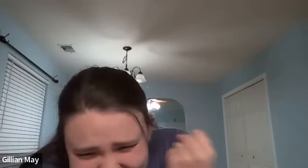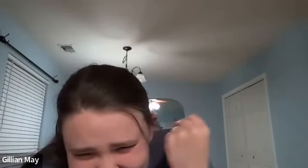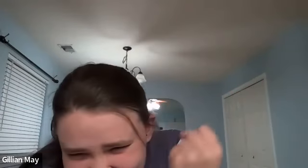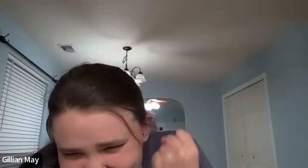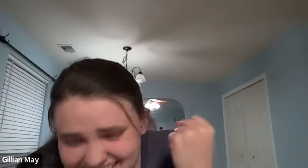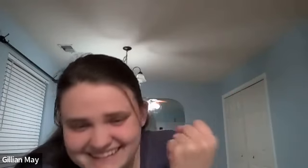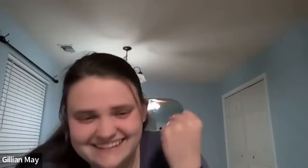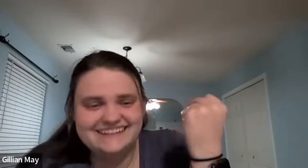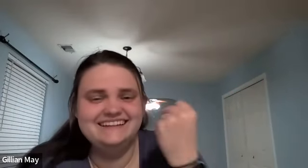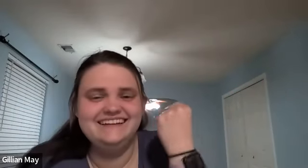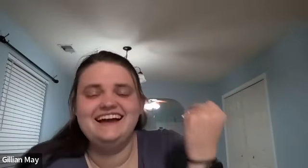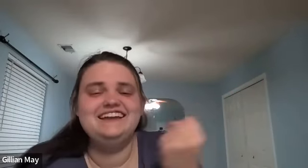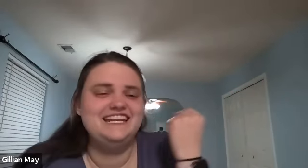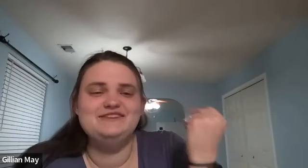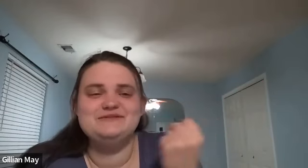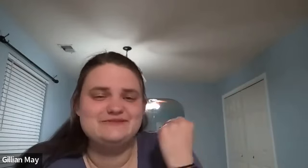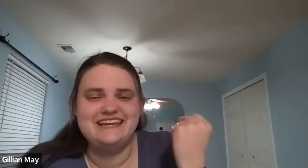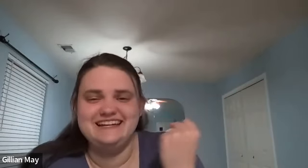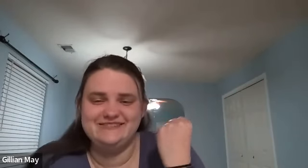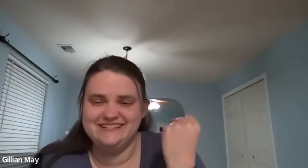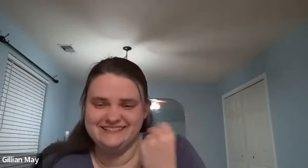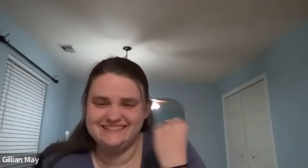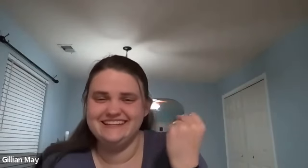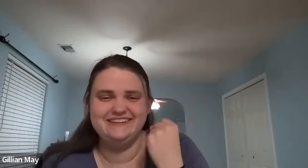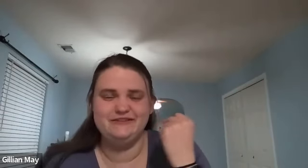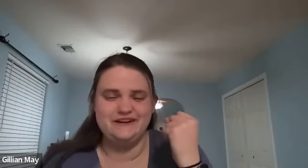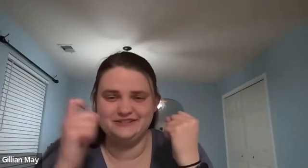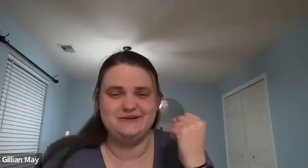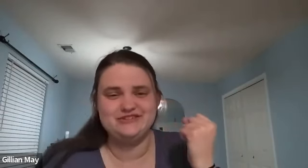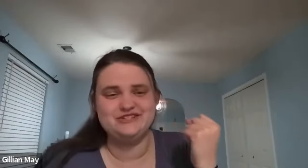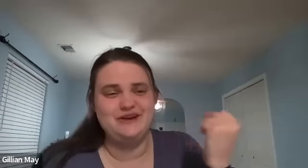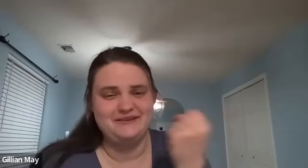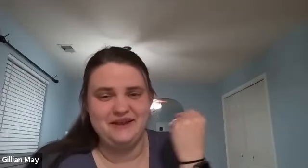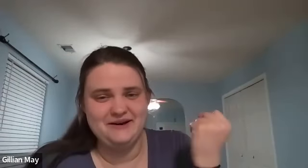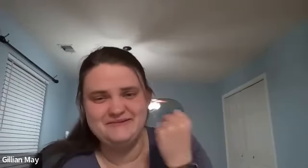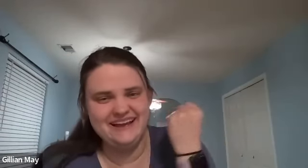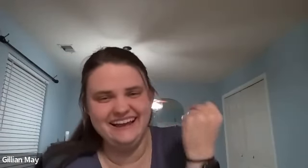Oh, Saturday. I can't even with Miss Katie's faces. Like her facial expressions just crack me up.